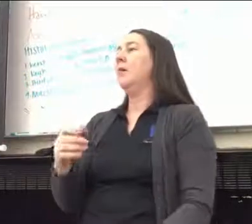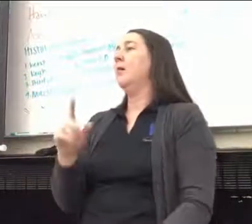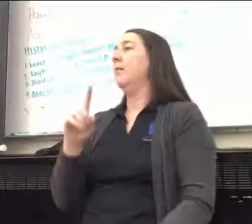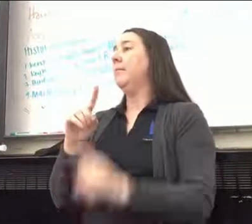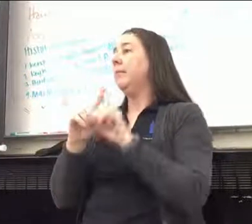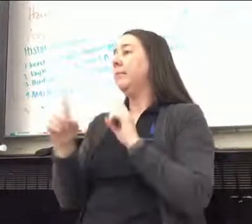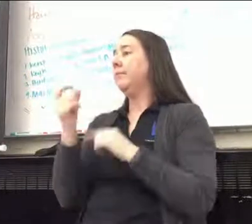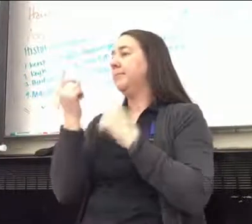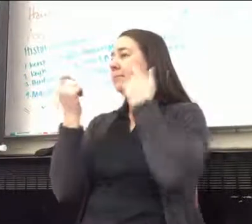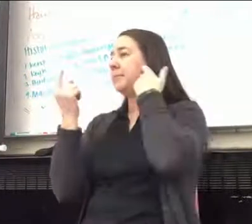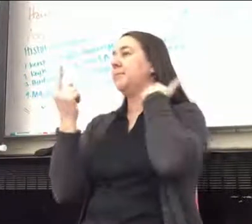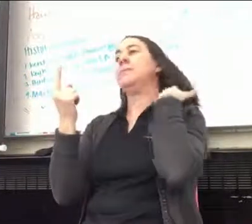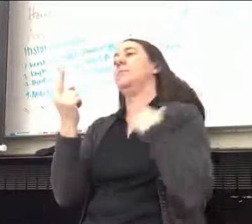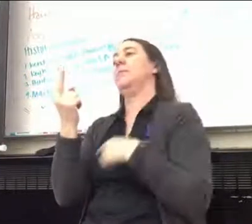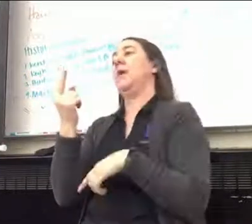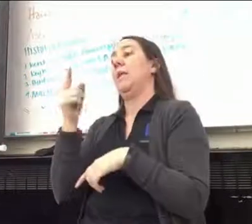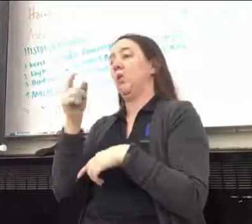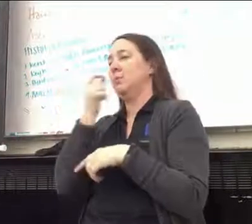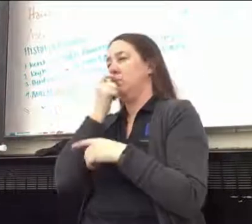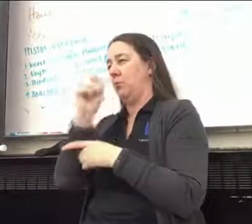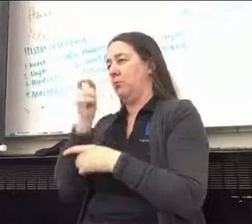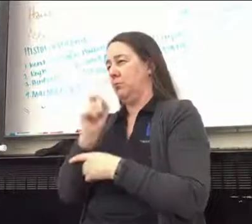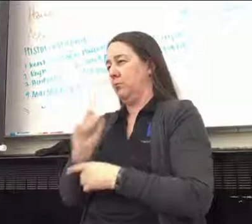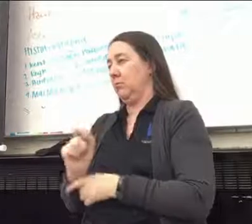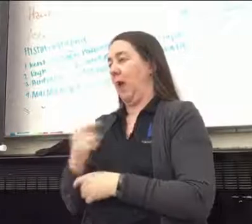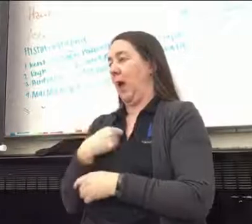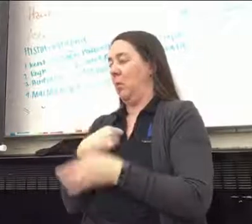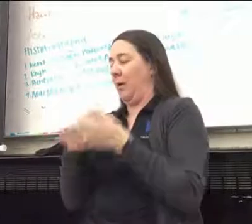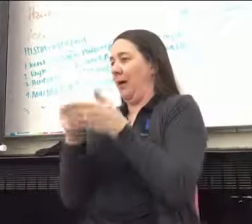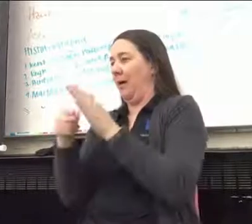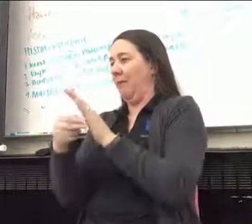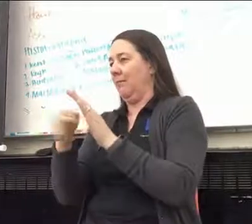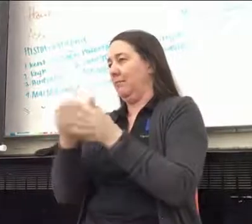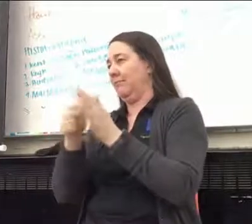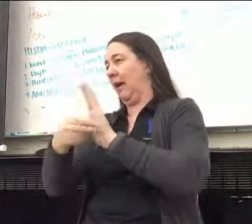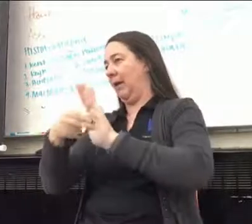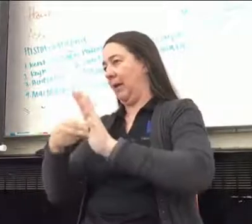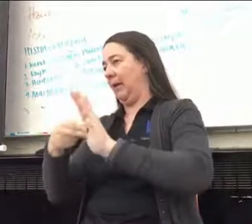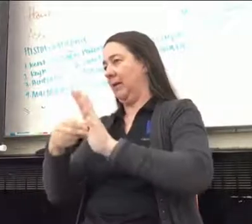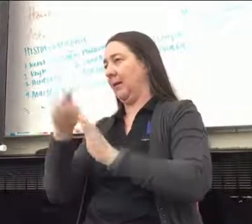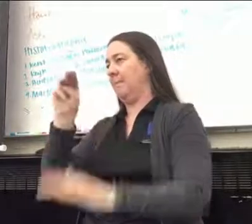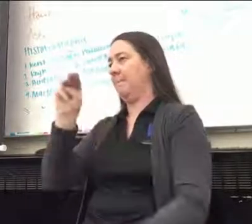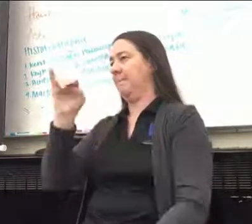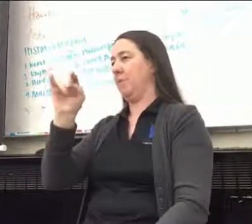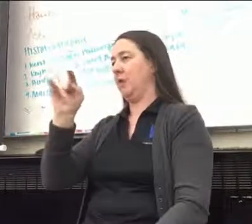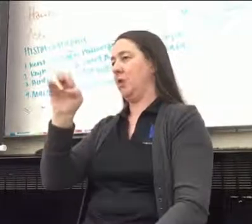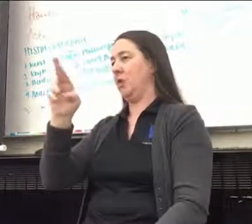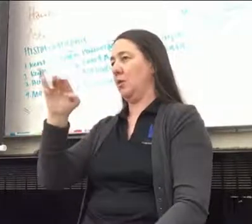would highlight on each of these bullets, the first bullet, I would highlight the word militarism,